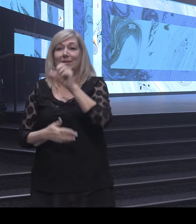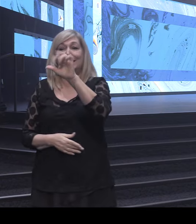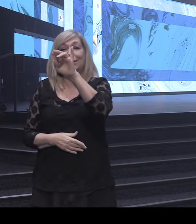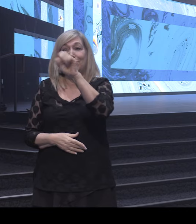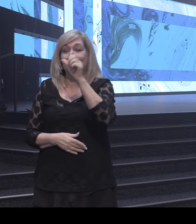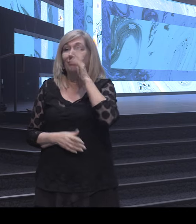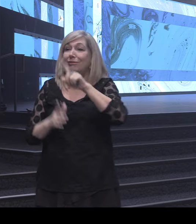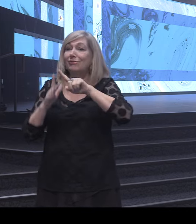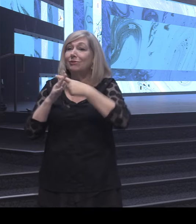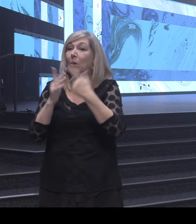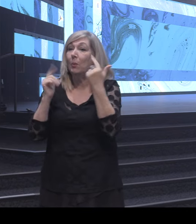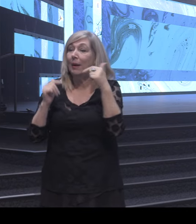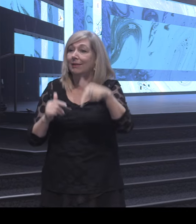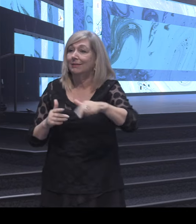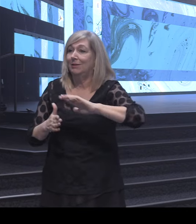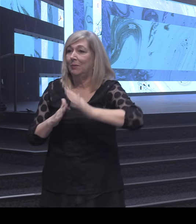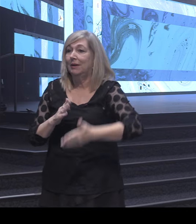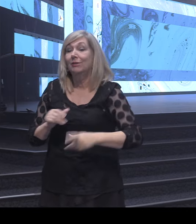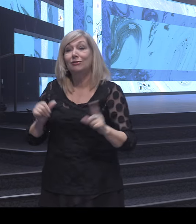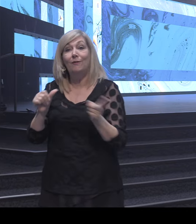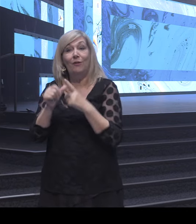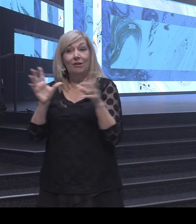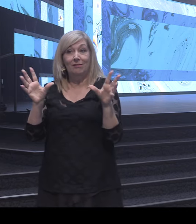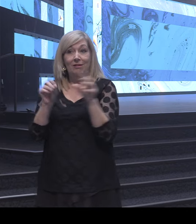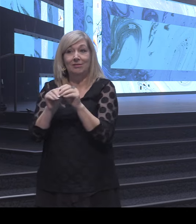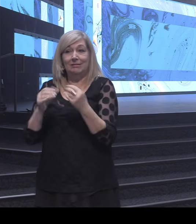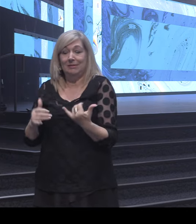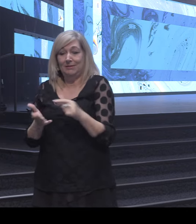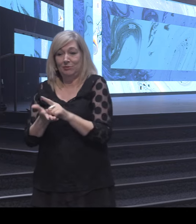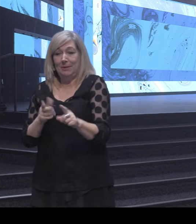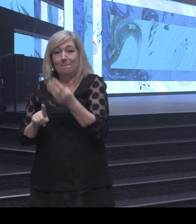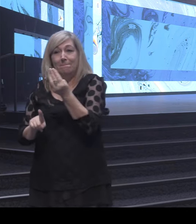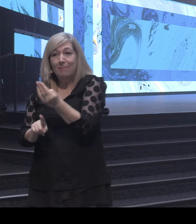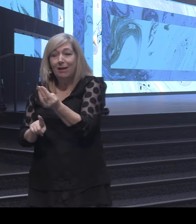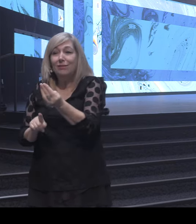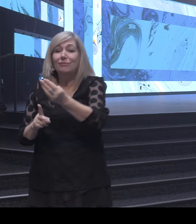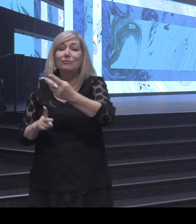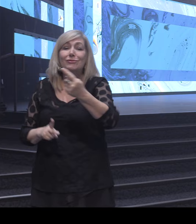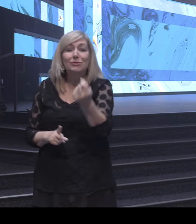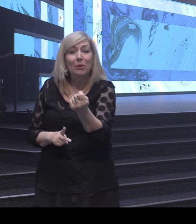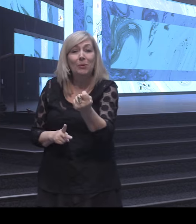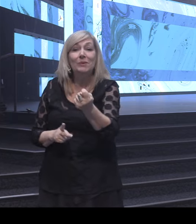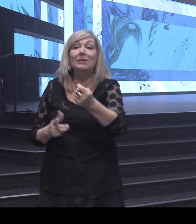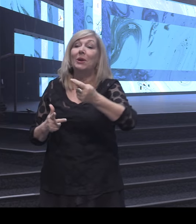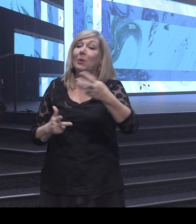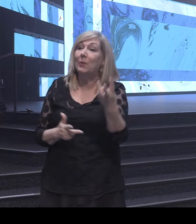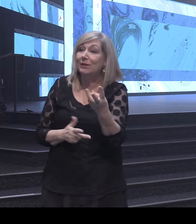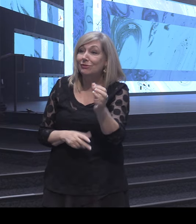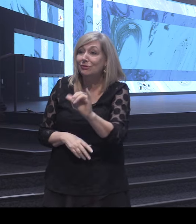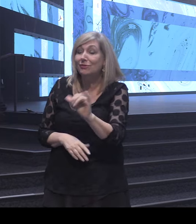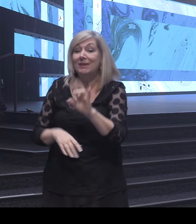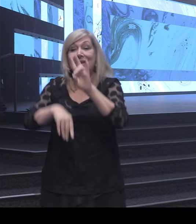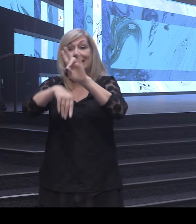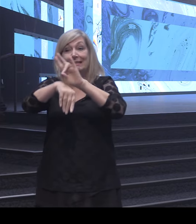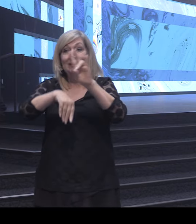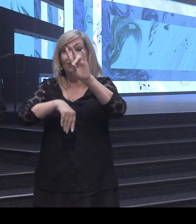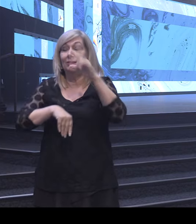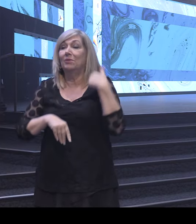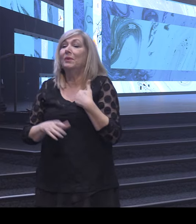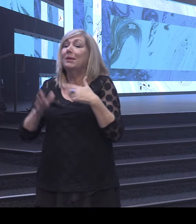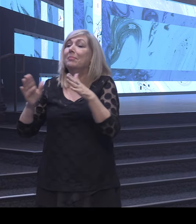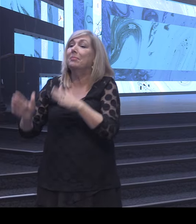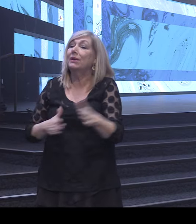weekend. So the first conference, Monday, Tuesday, and Wednesday as well, 7:00. We plan the services